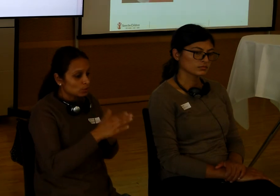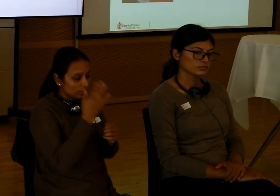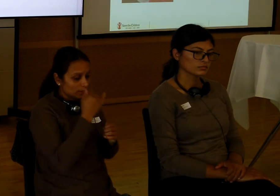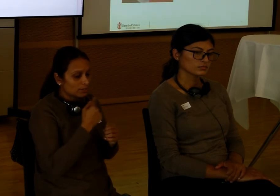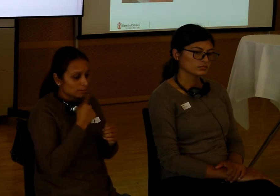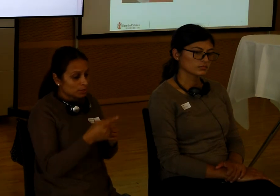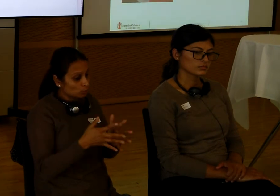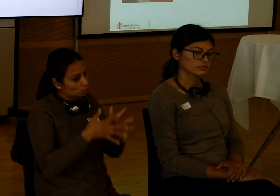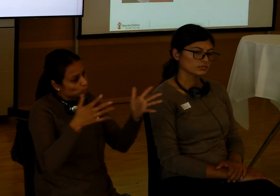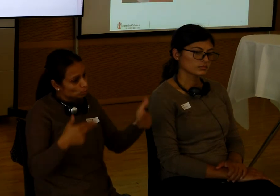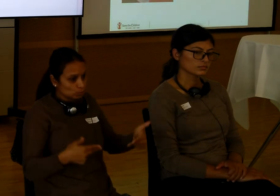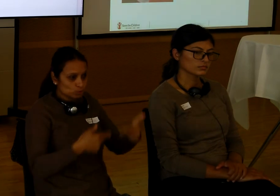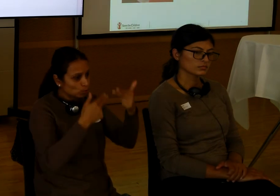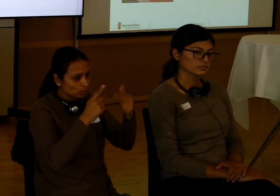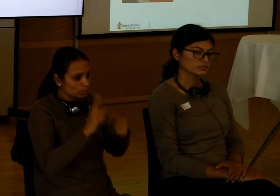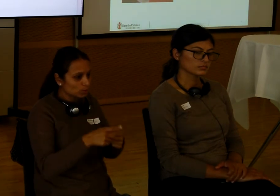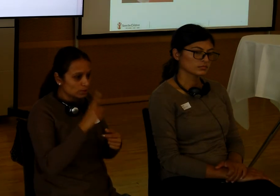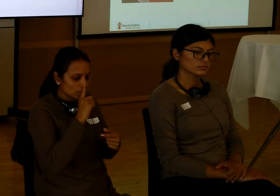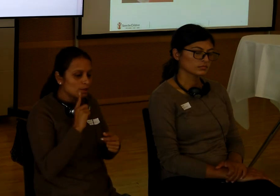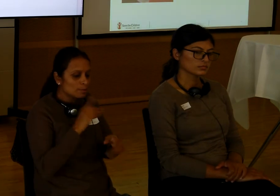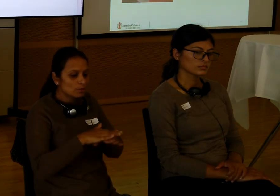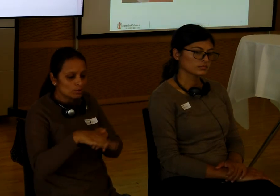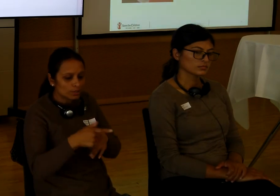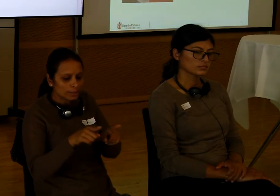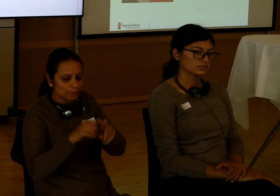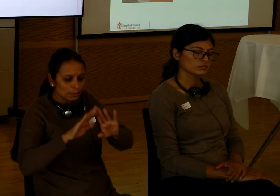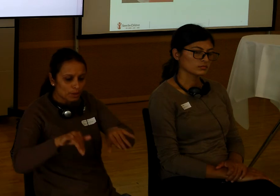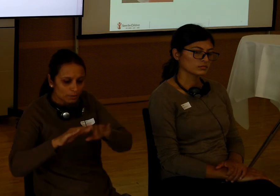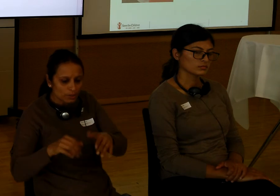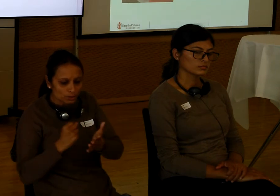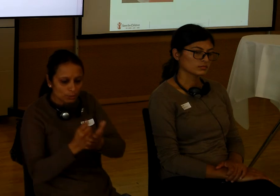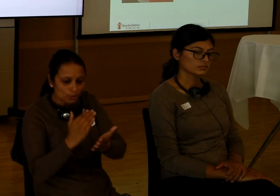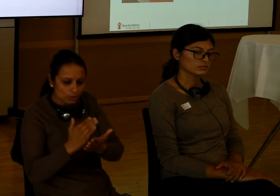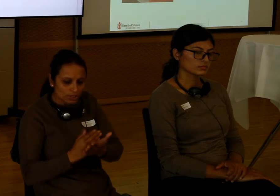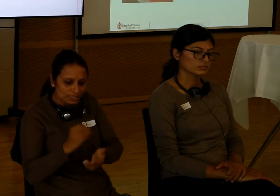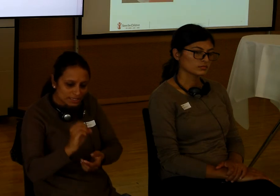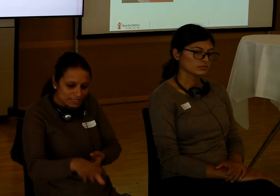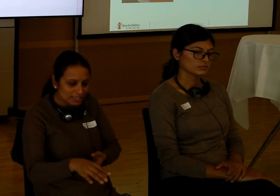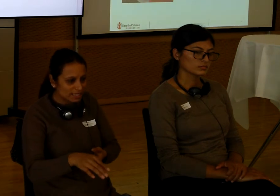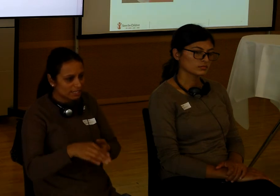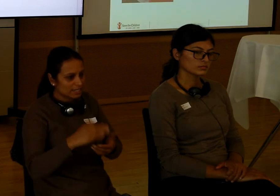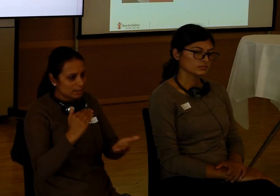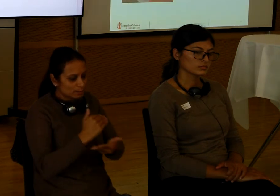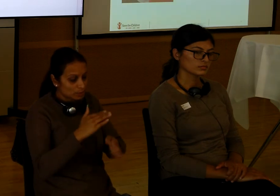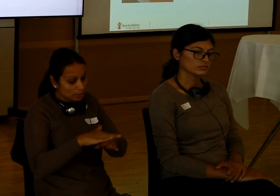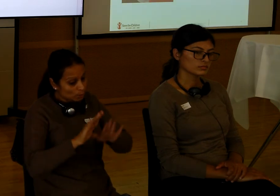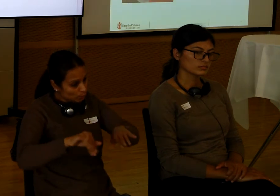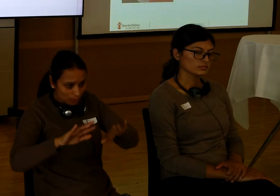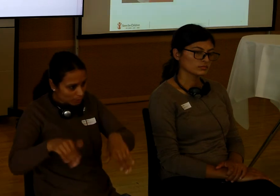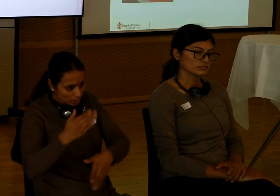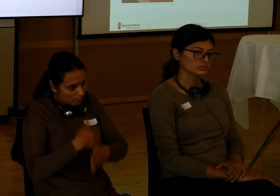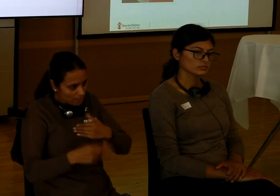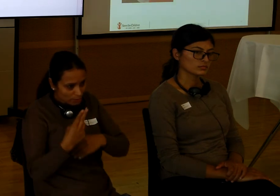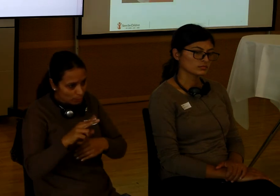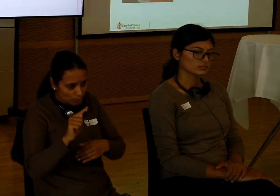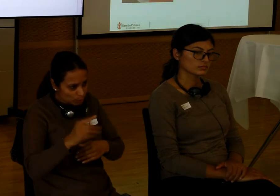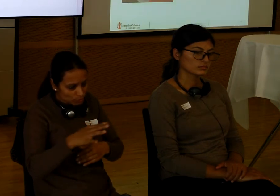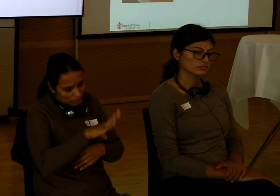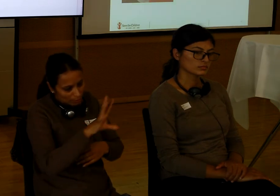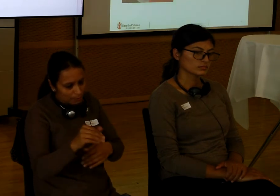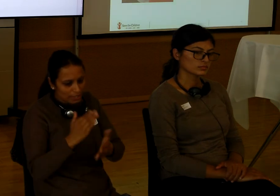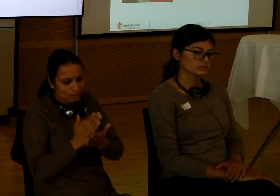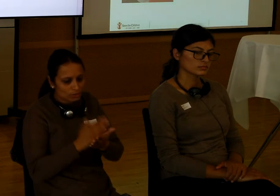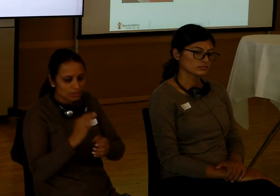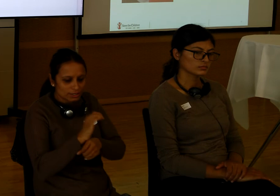big challenge for caregivers to know about the different support mechanisms that exist for children with disabilities and to approach